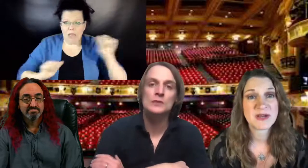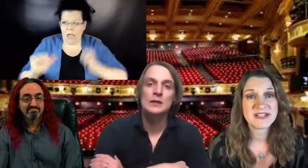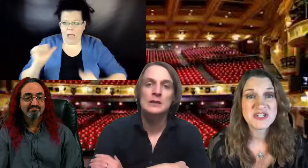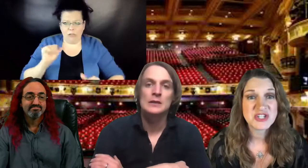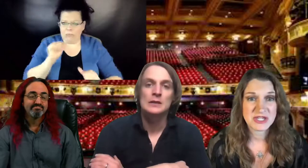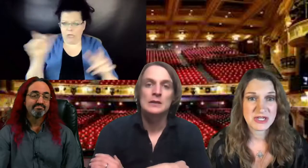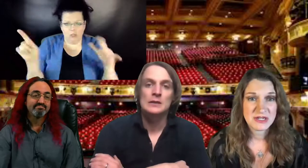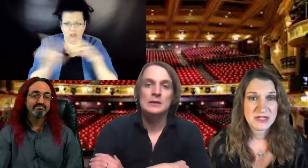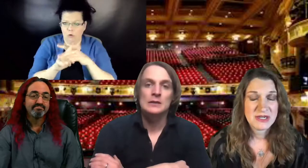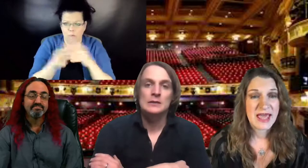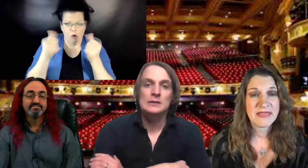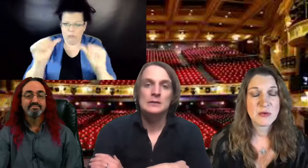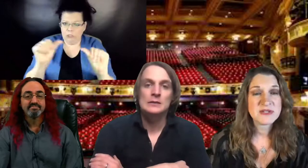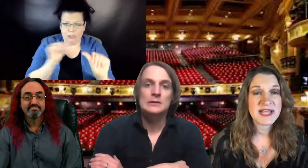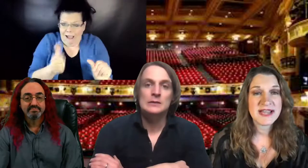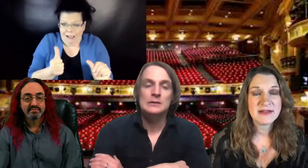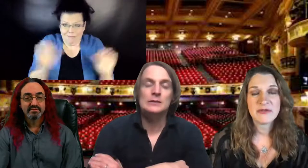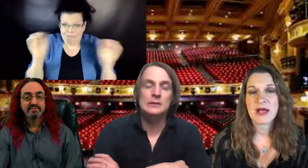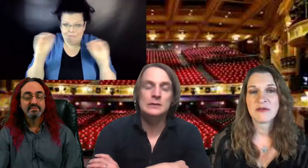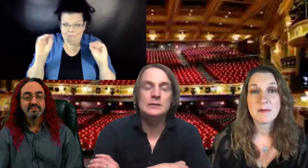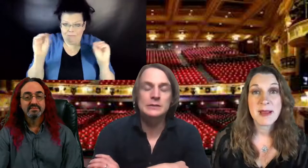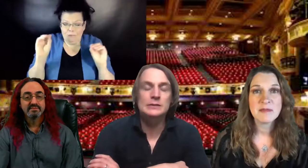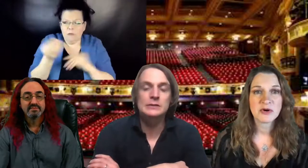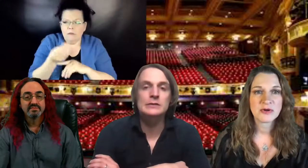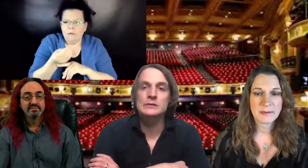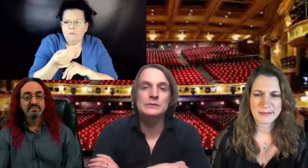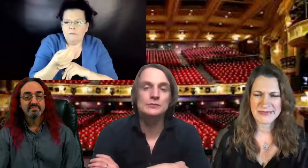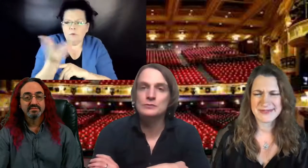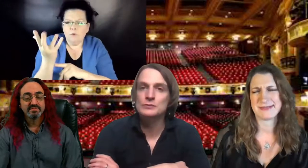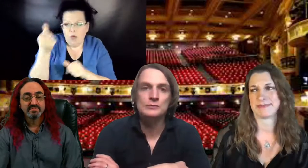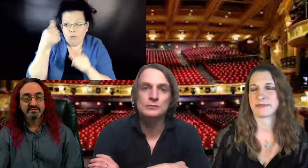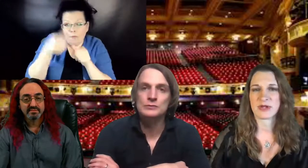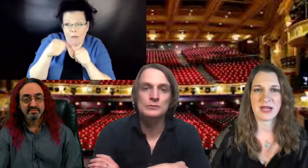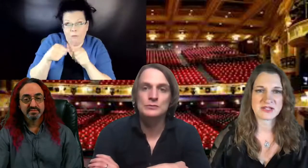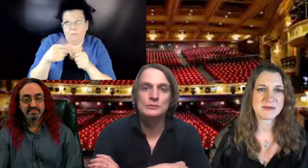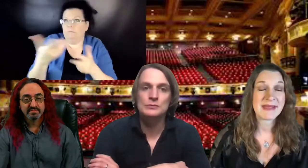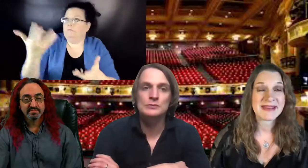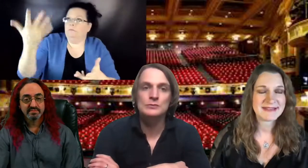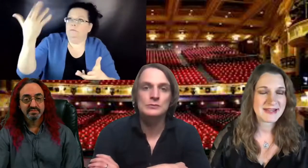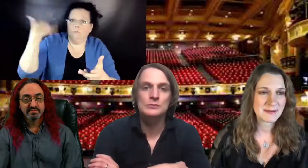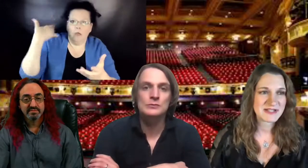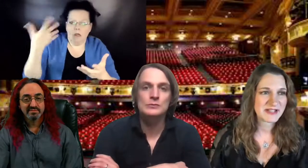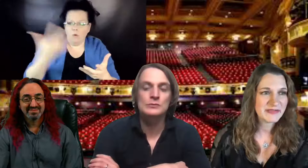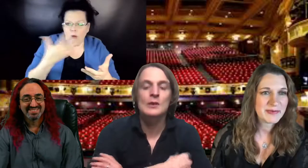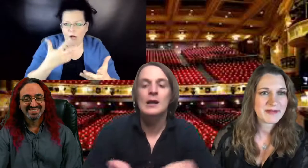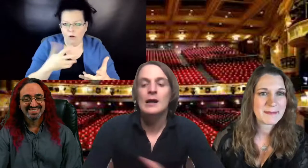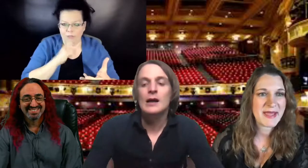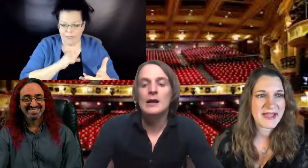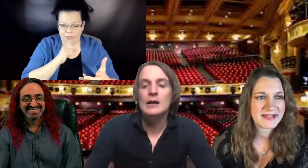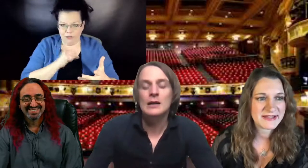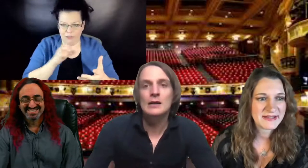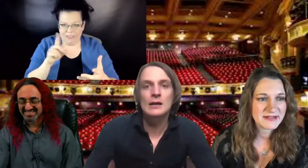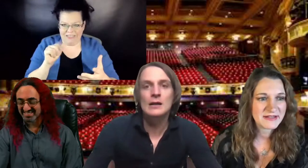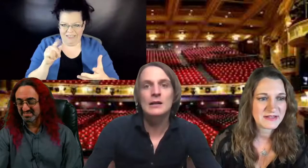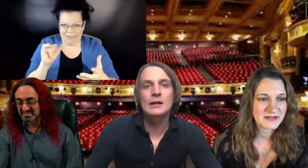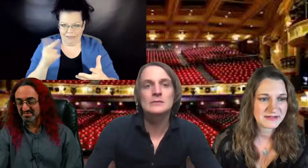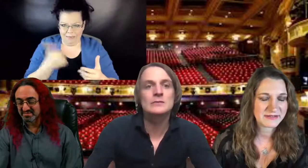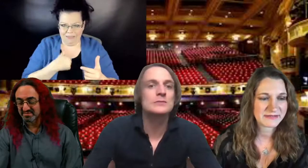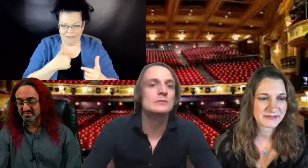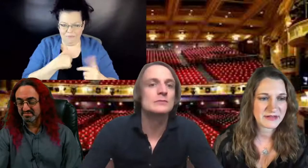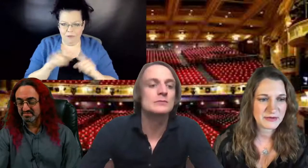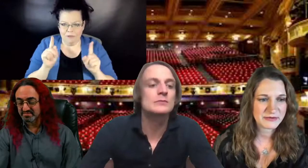up to audition. And there was a handful, I remember, this is, gosh, I'm dating myself, but like back in